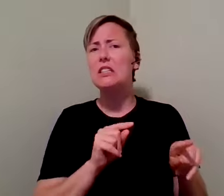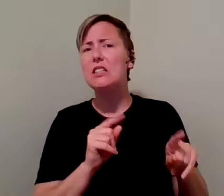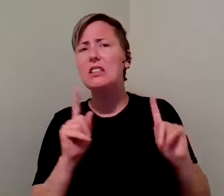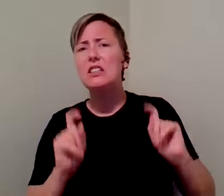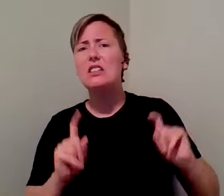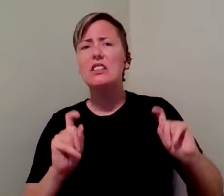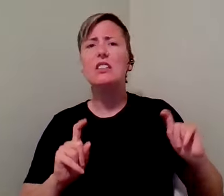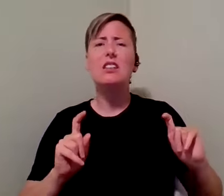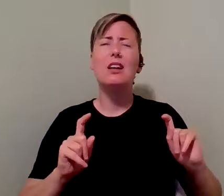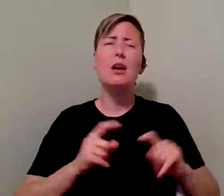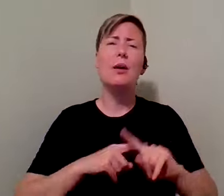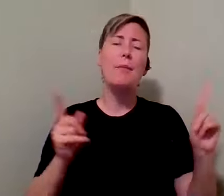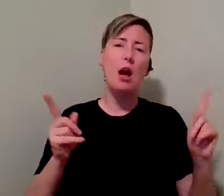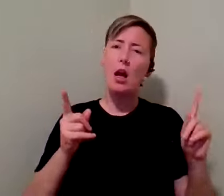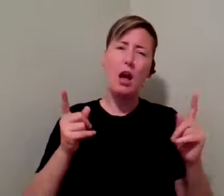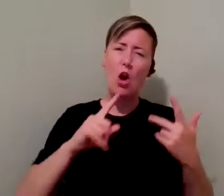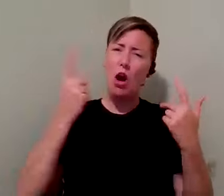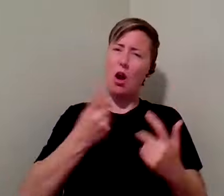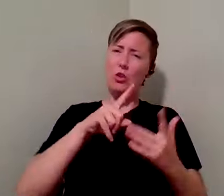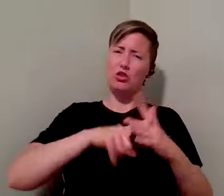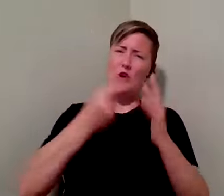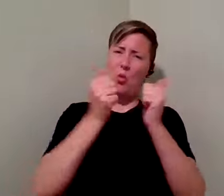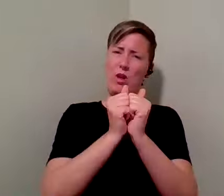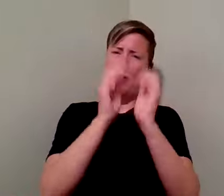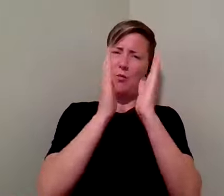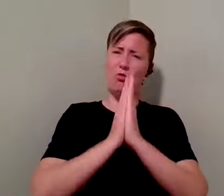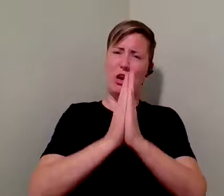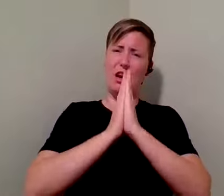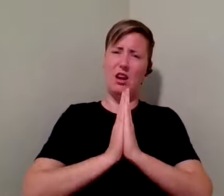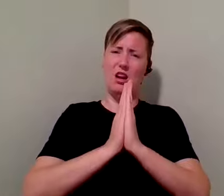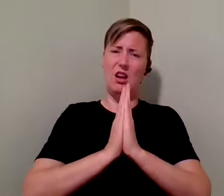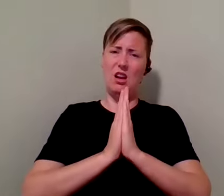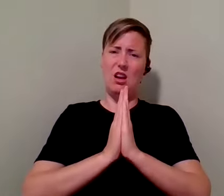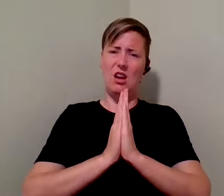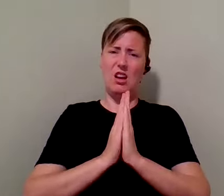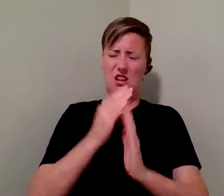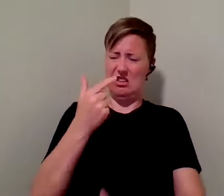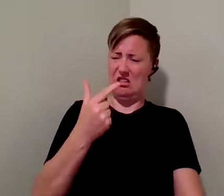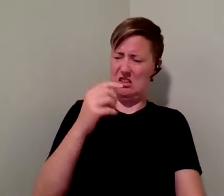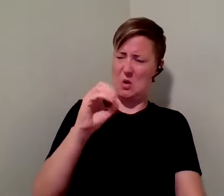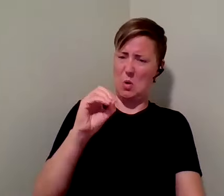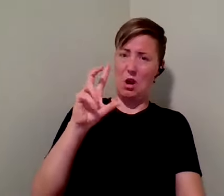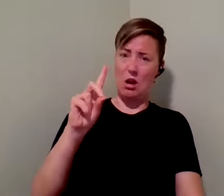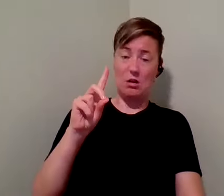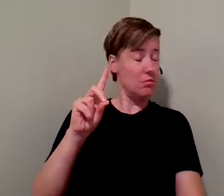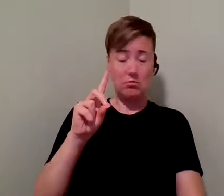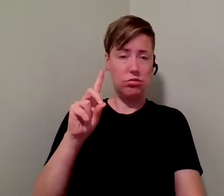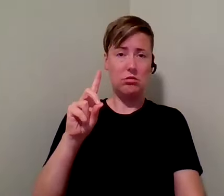start off with this bloody prayer. They would bring in that horrible 3-letter word, G-O-D. And then every Johnny that stood up,